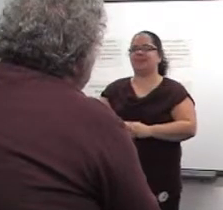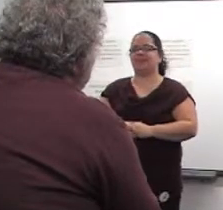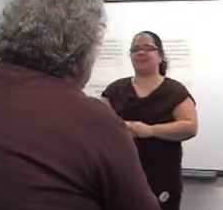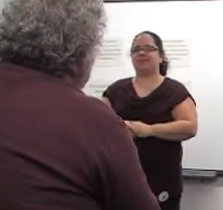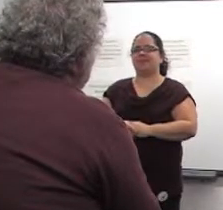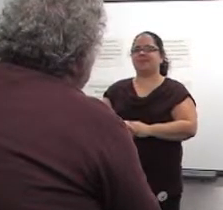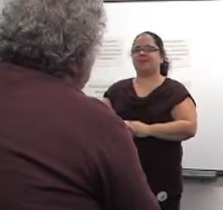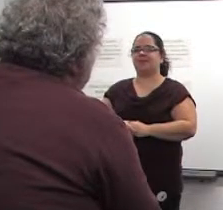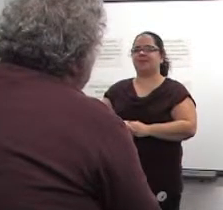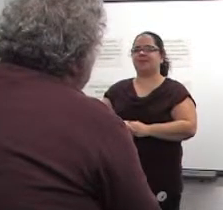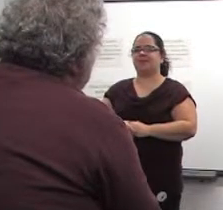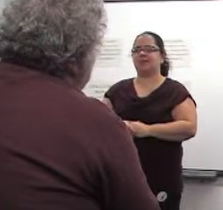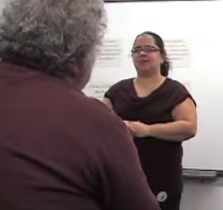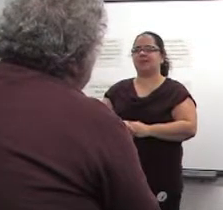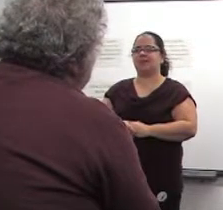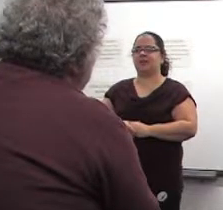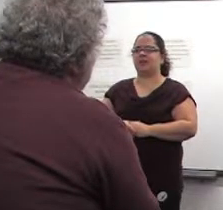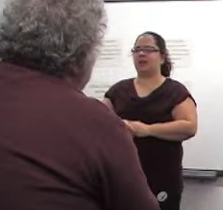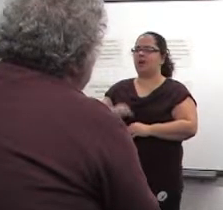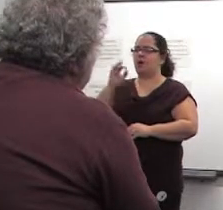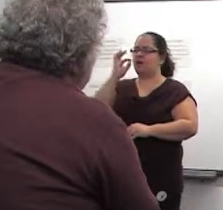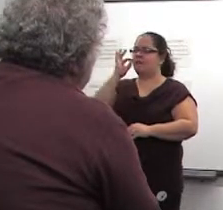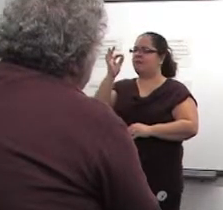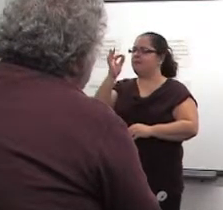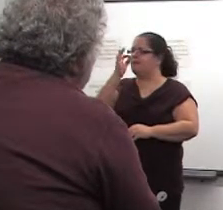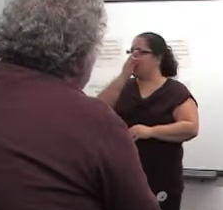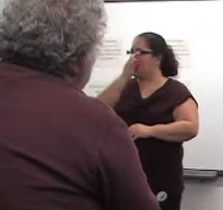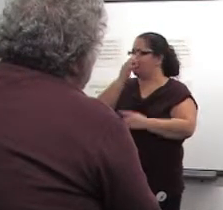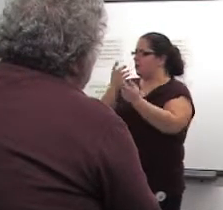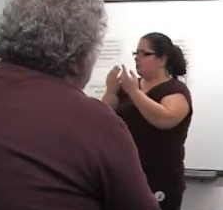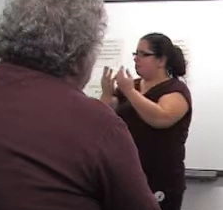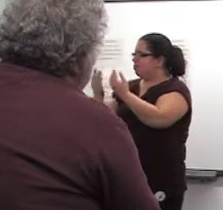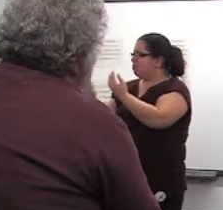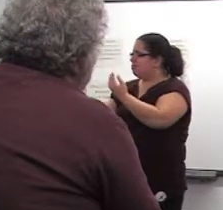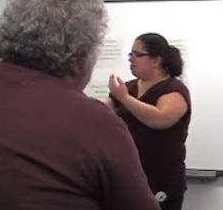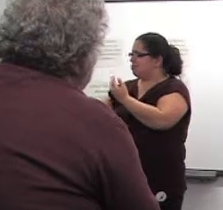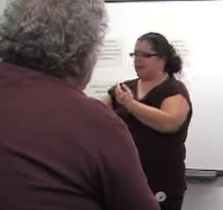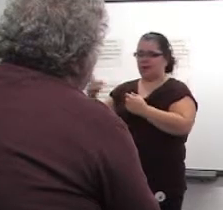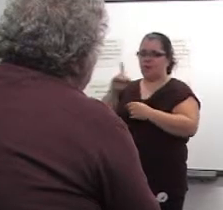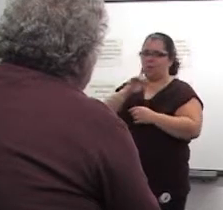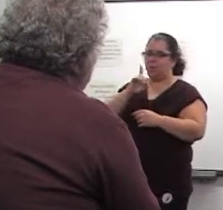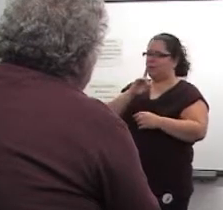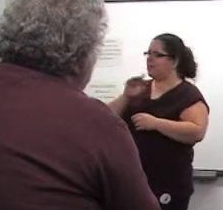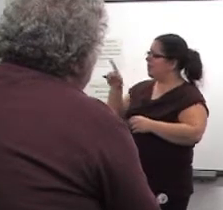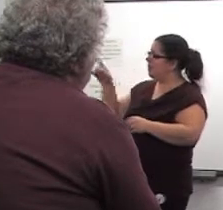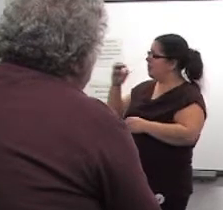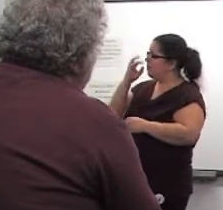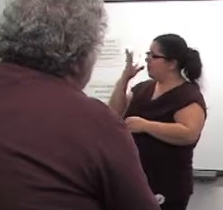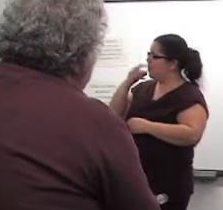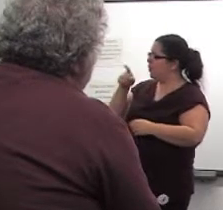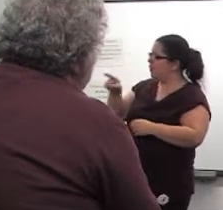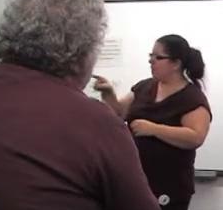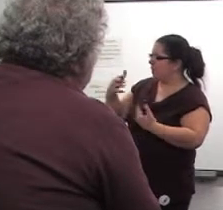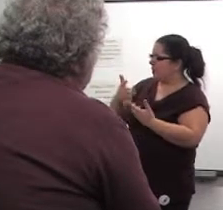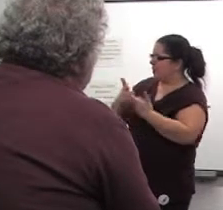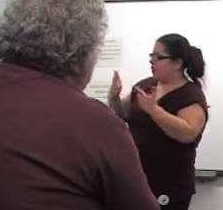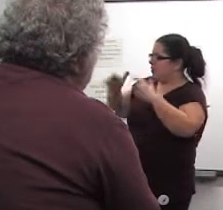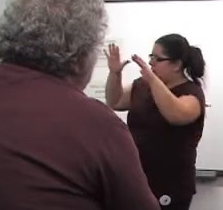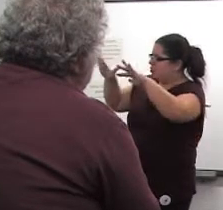"The blackthorn blossom is magnificent this year," she said. "The heavy rain,